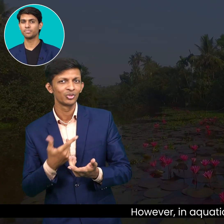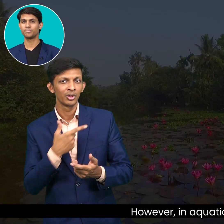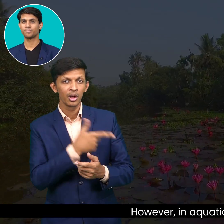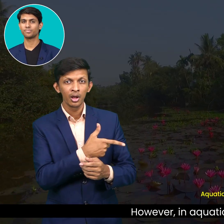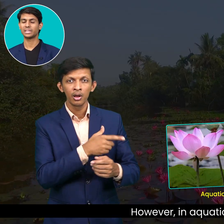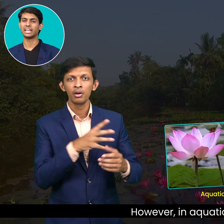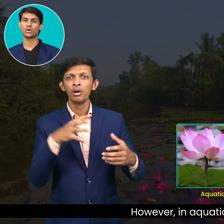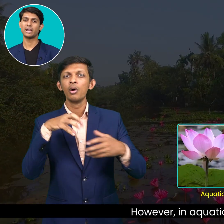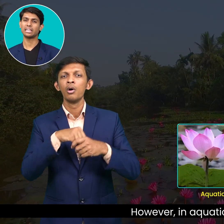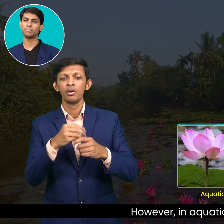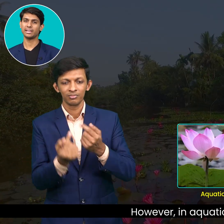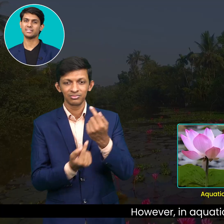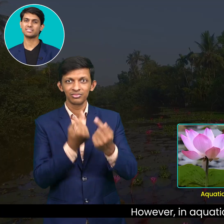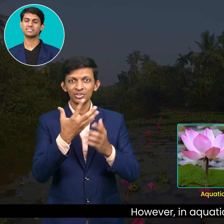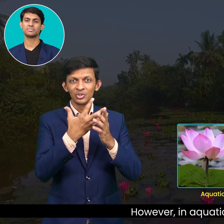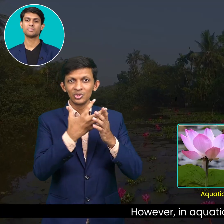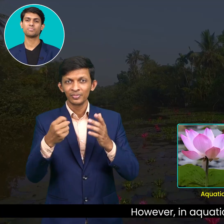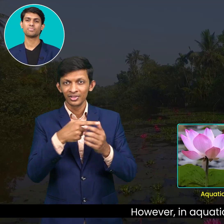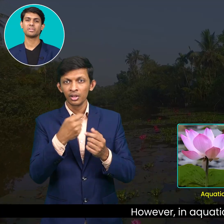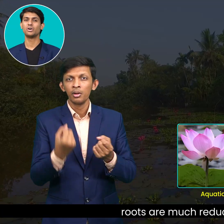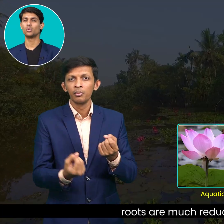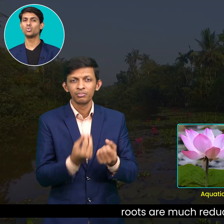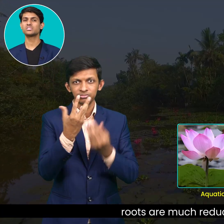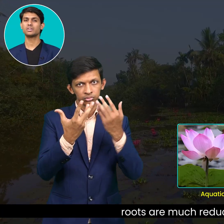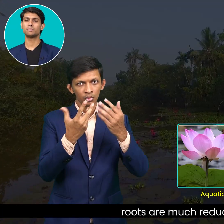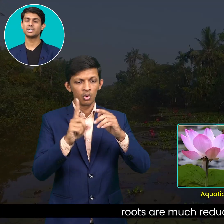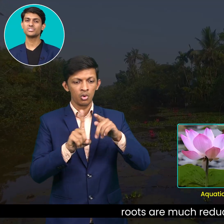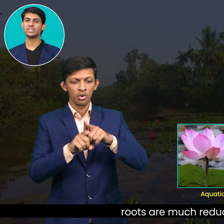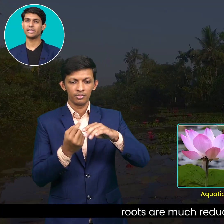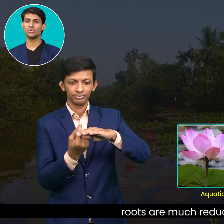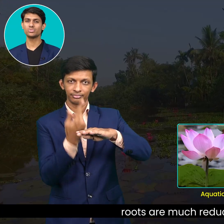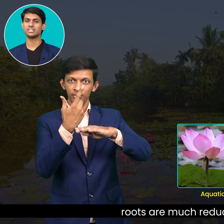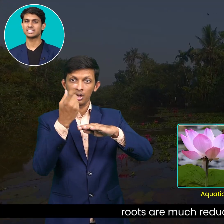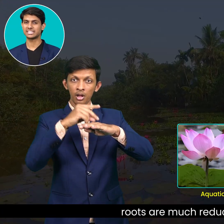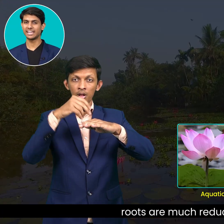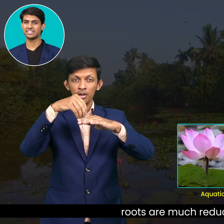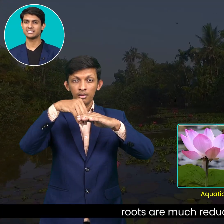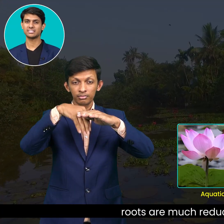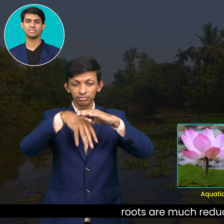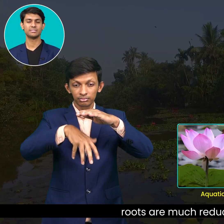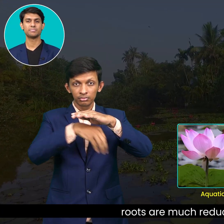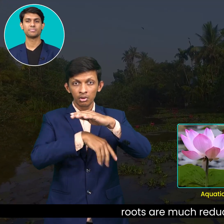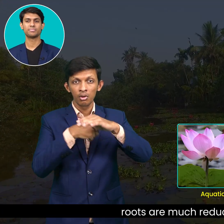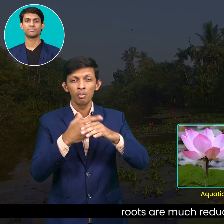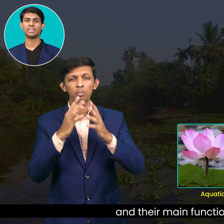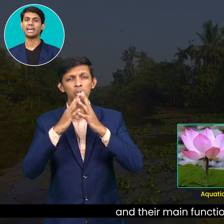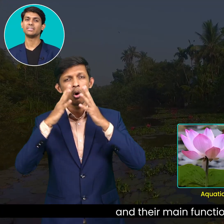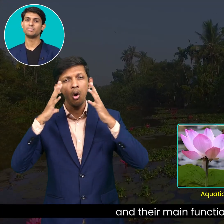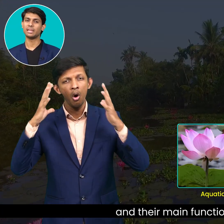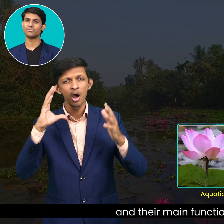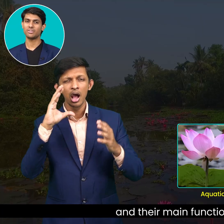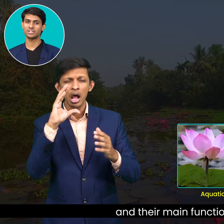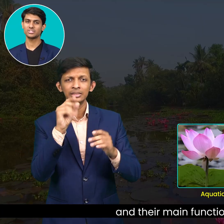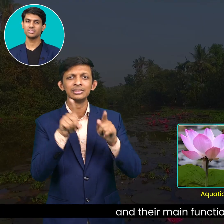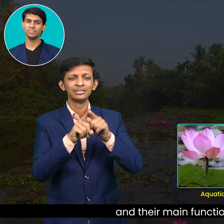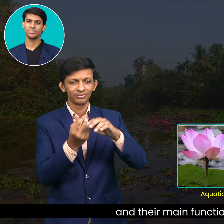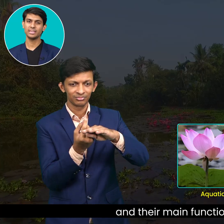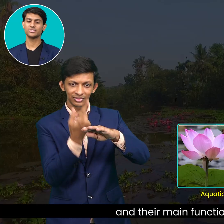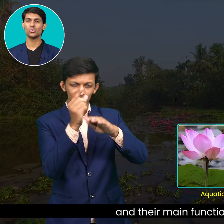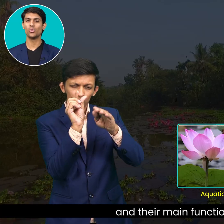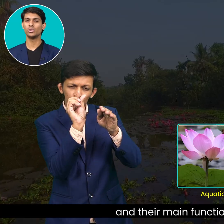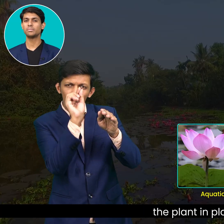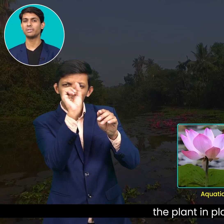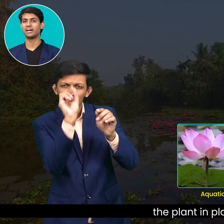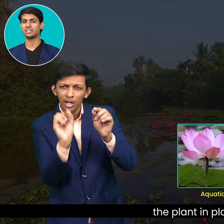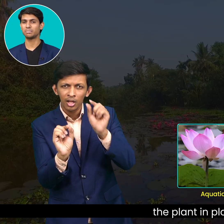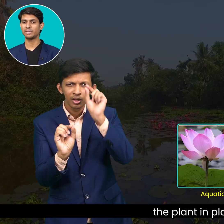However, in aquatic plants, roots are much reduced in size and their main function is